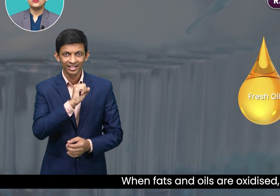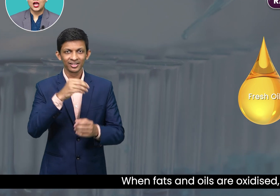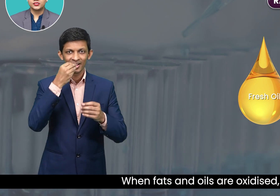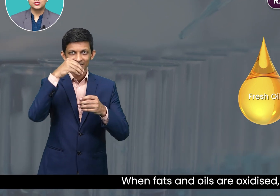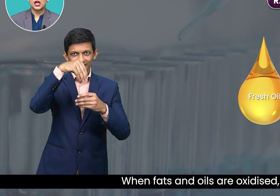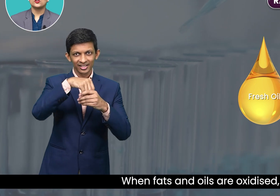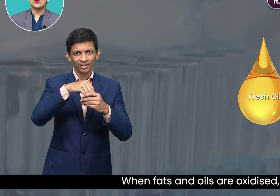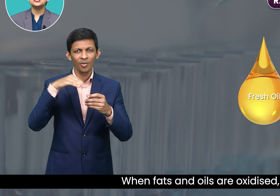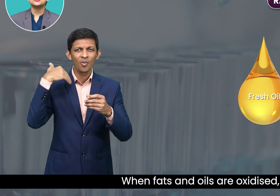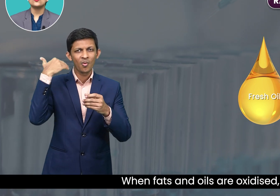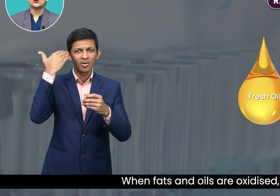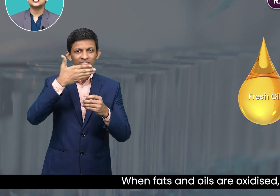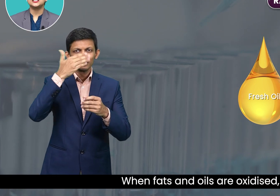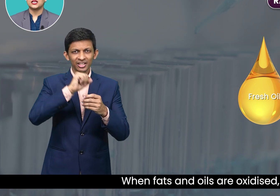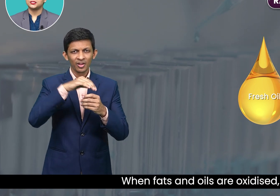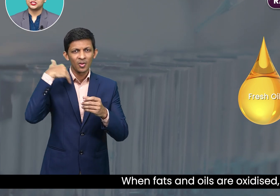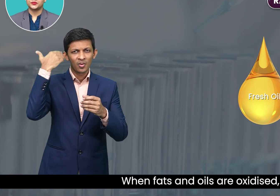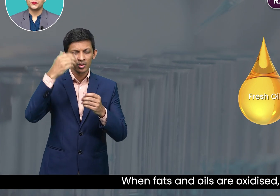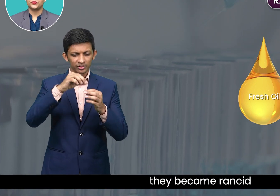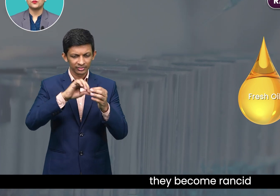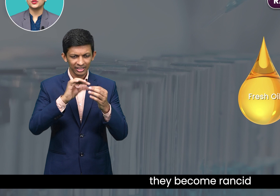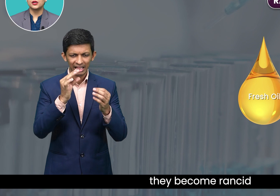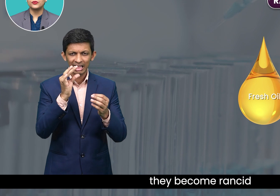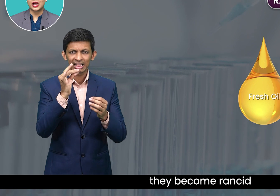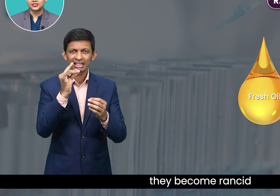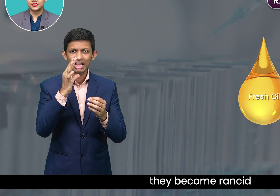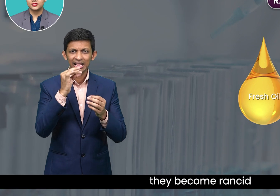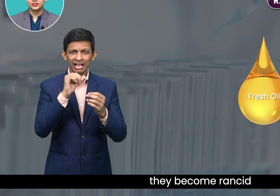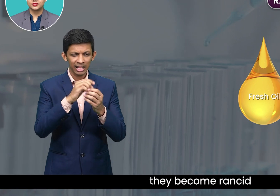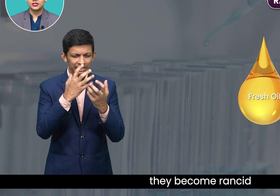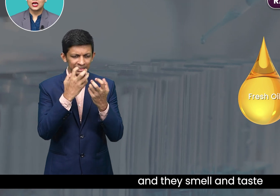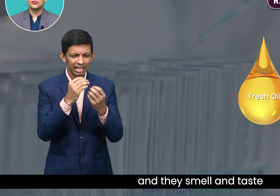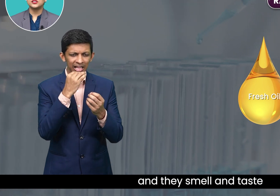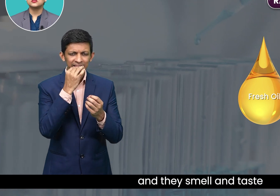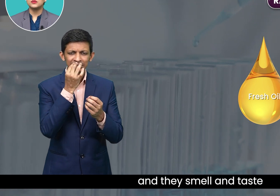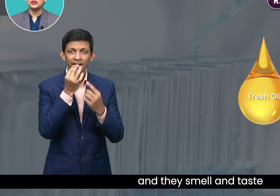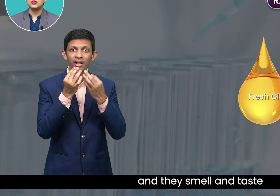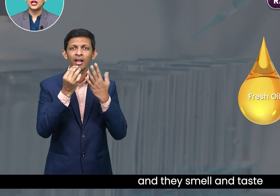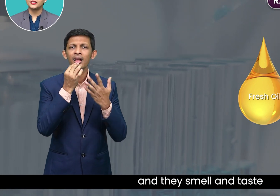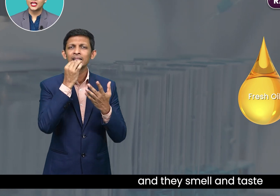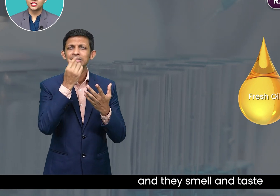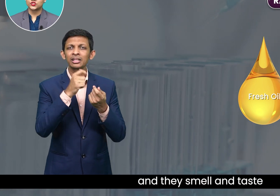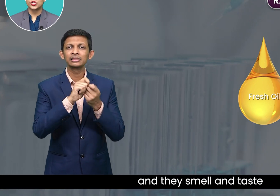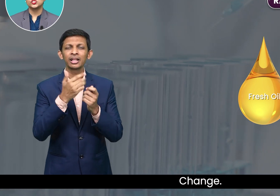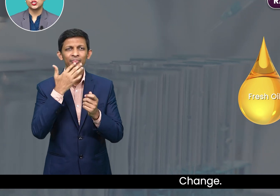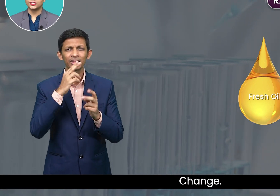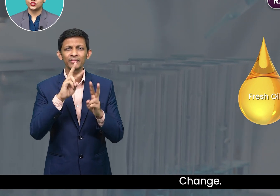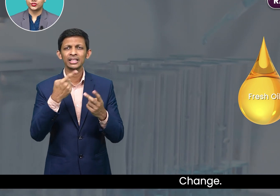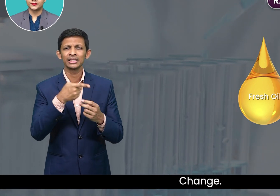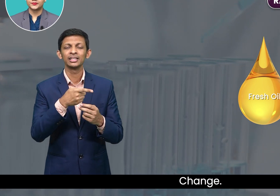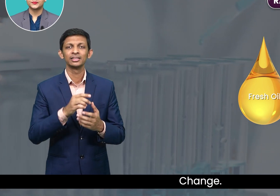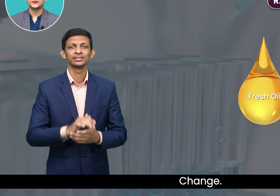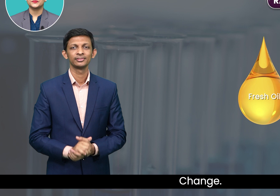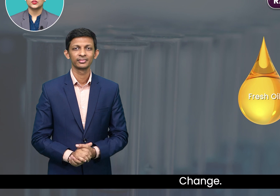When fats and oils are oxidized, they become rancid and their smell and taste